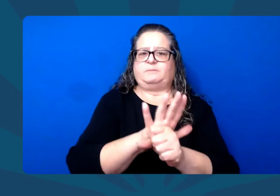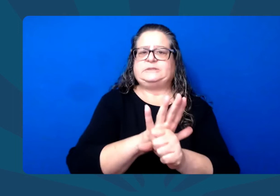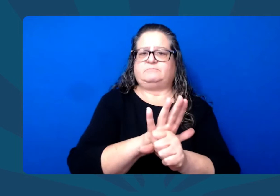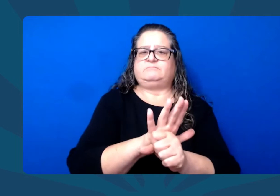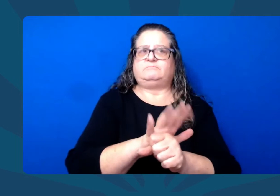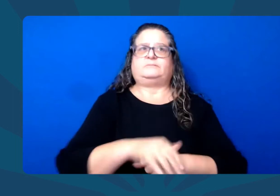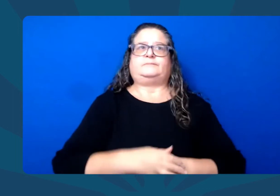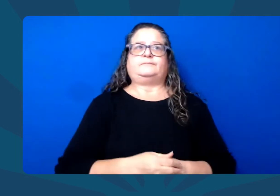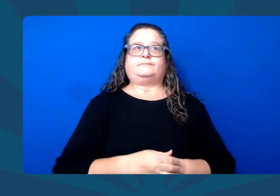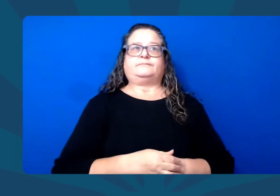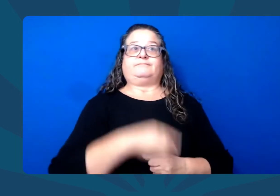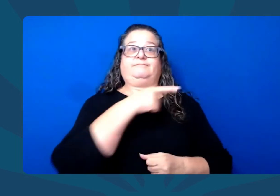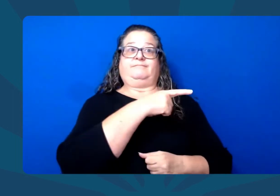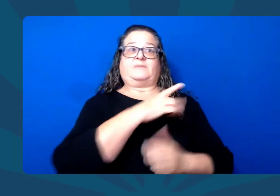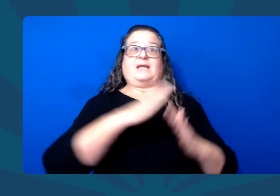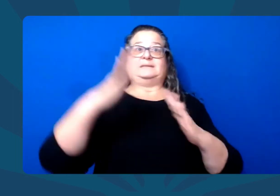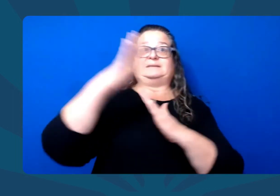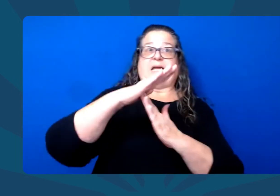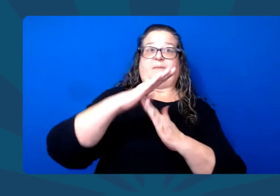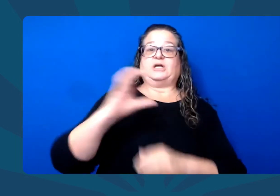I have kept my promises.